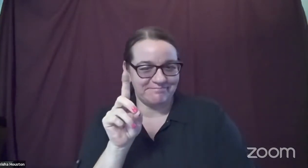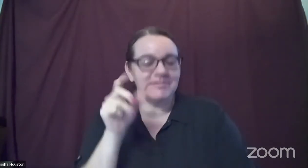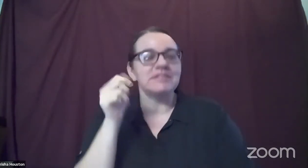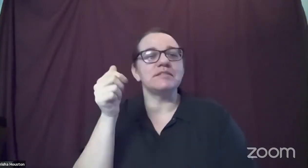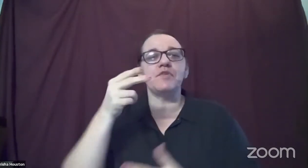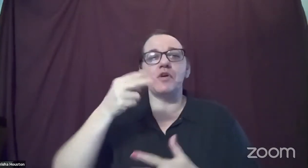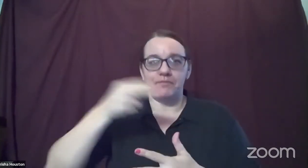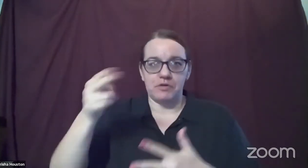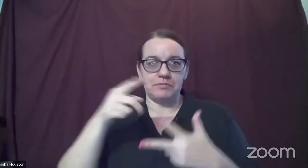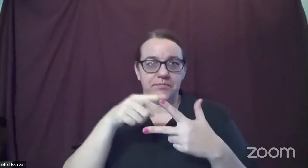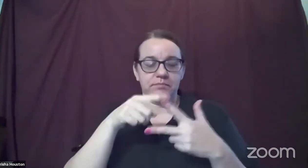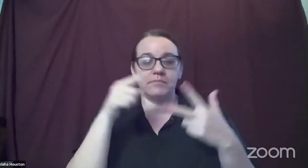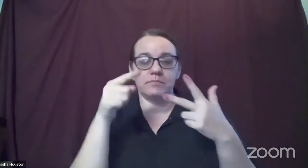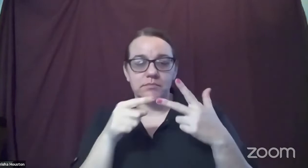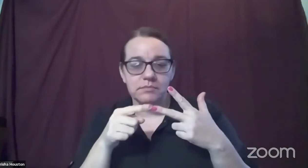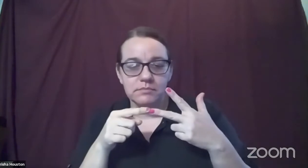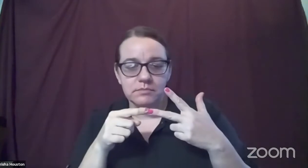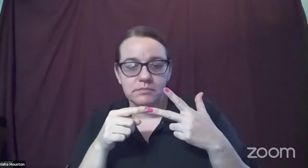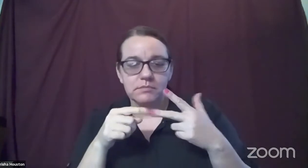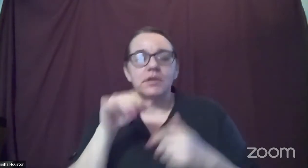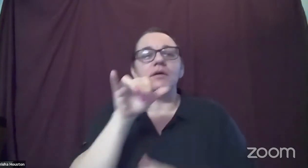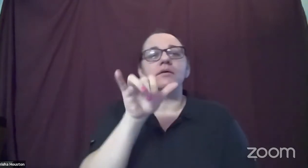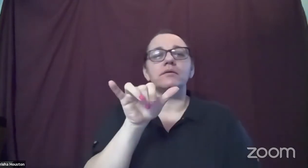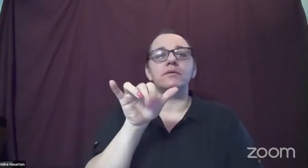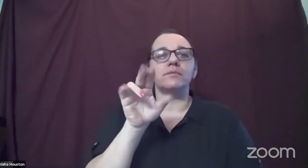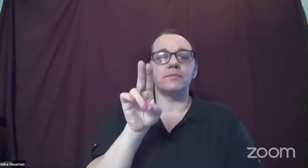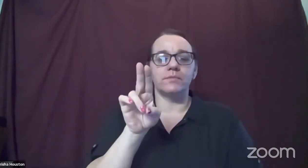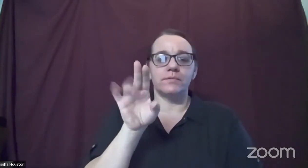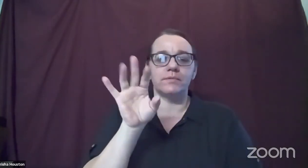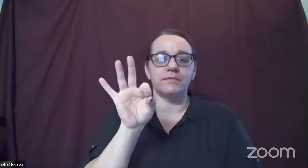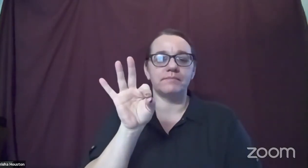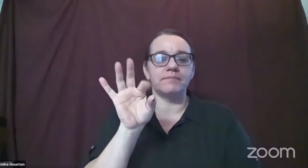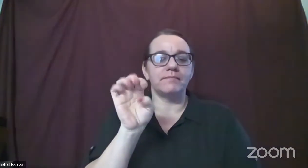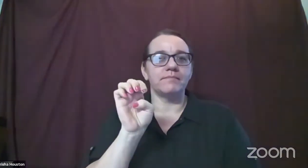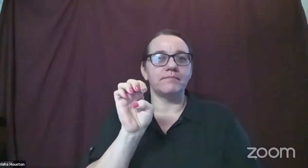from Merced, who is also hard of hearing, and the third member,